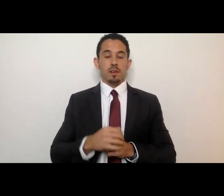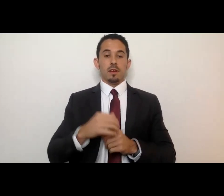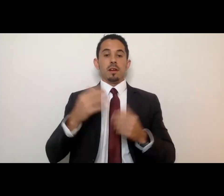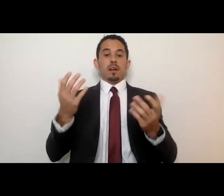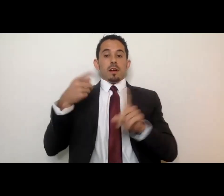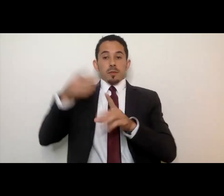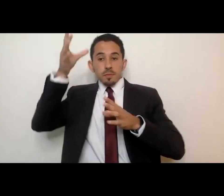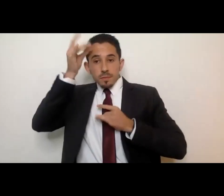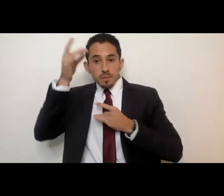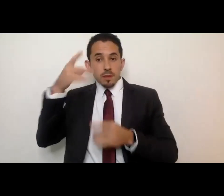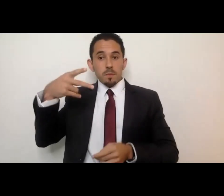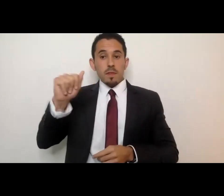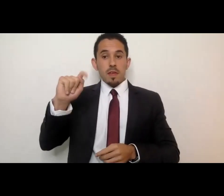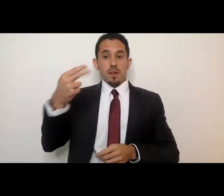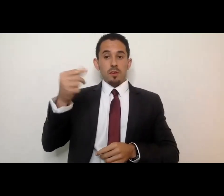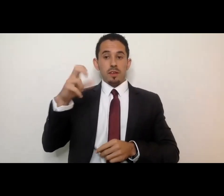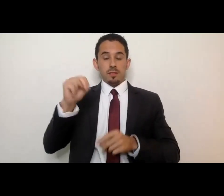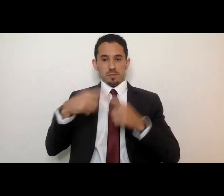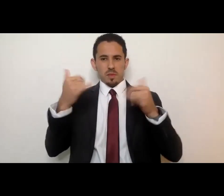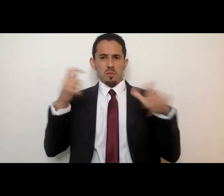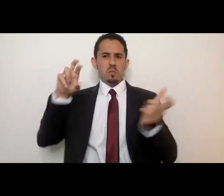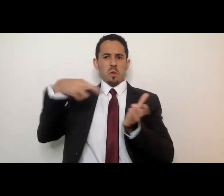other variables involved.